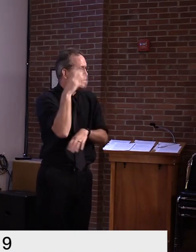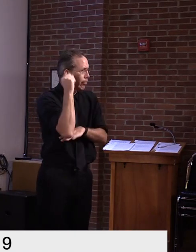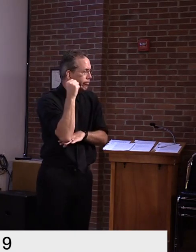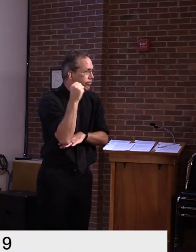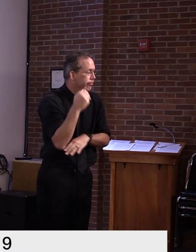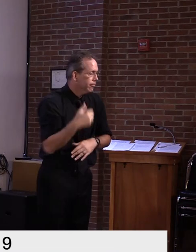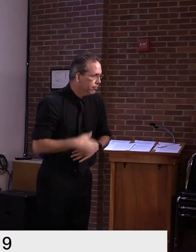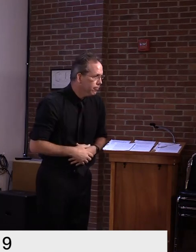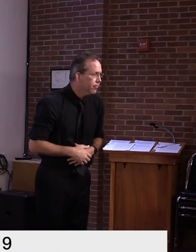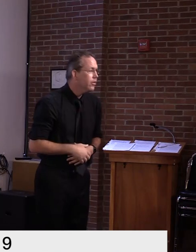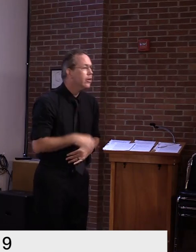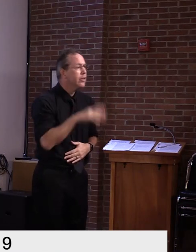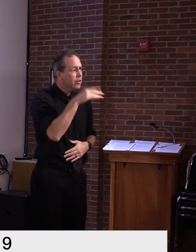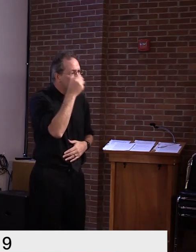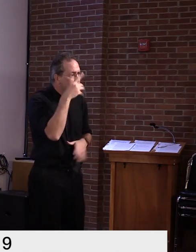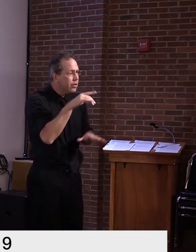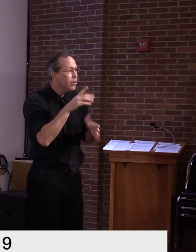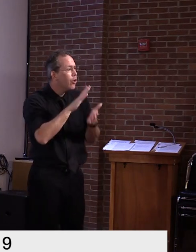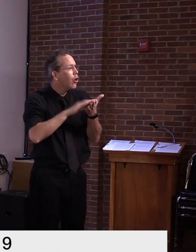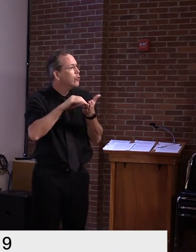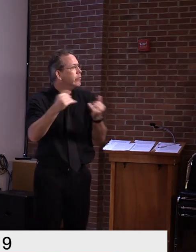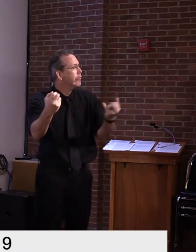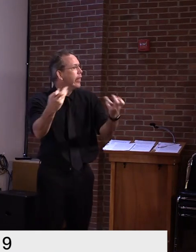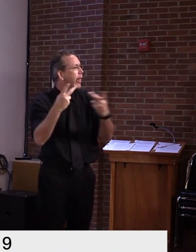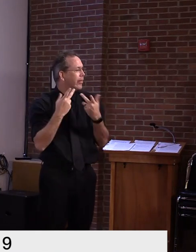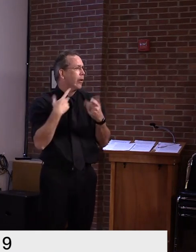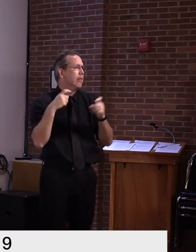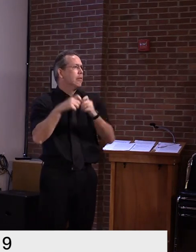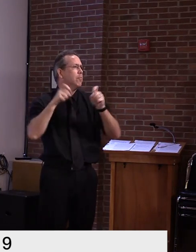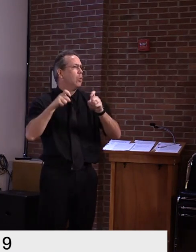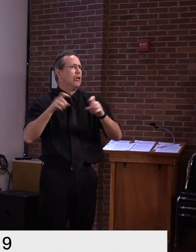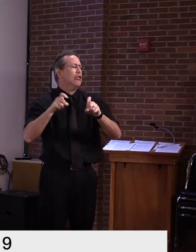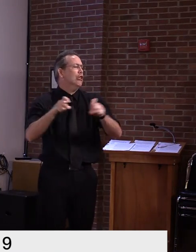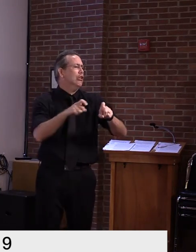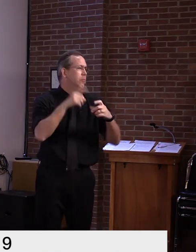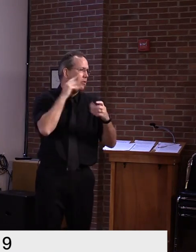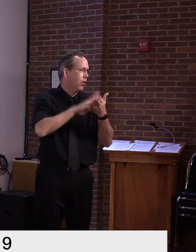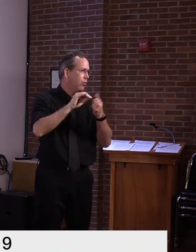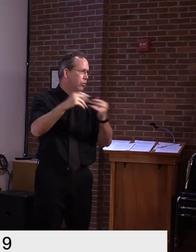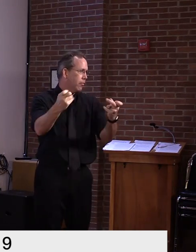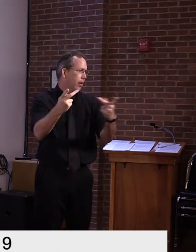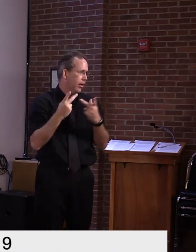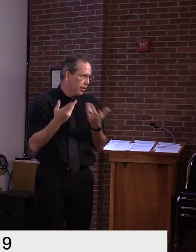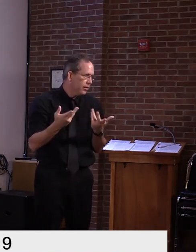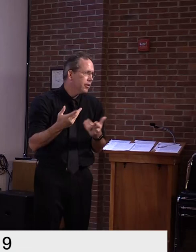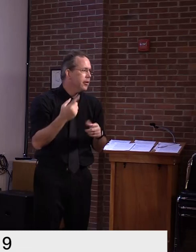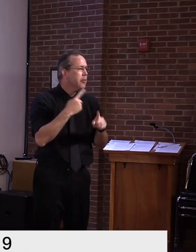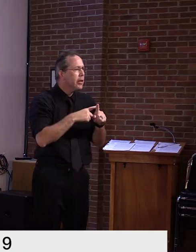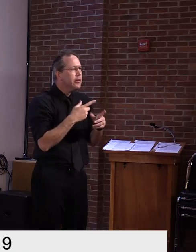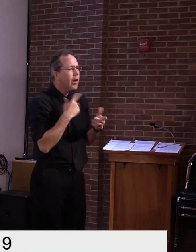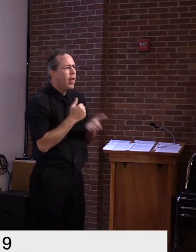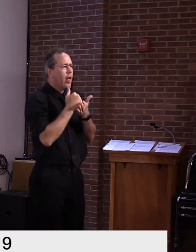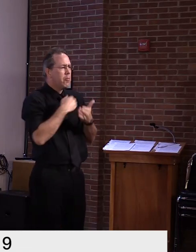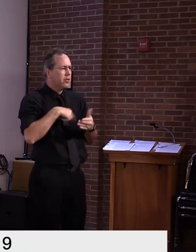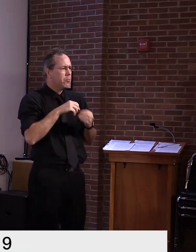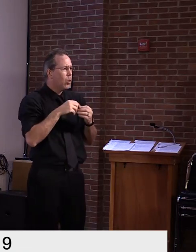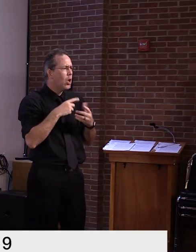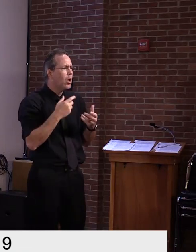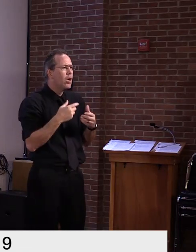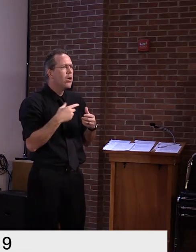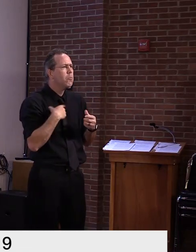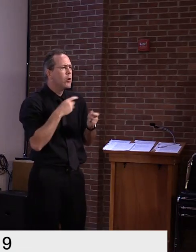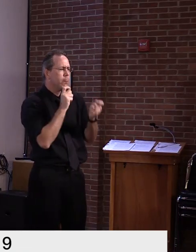back to higher ed, but that in part attributes to our low positivity rate. But as we'll get into here in a minute, it